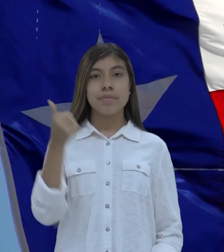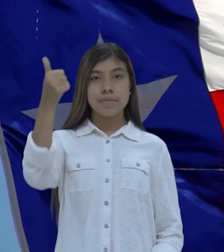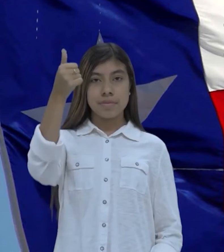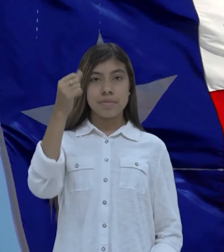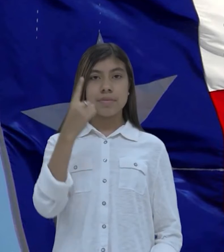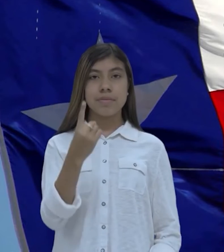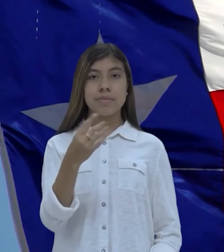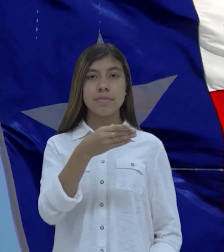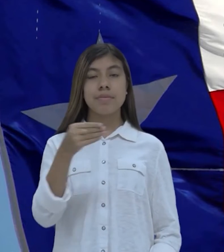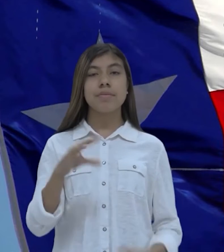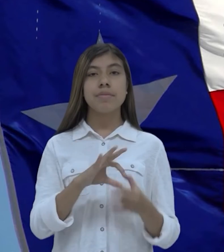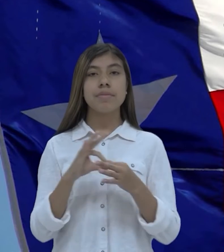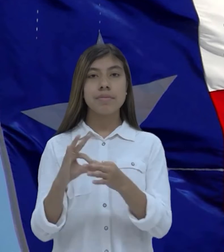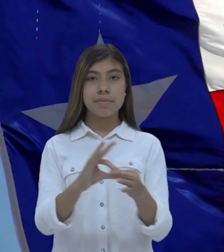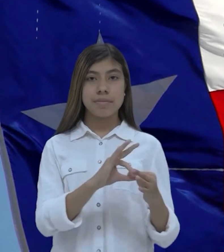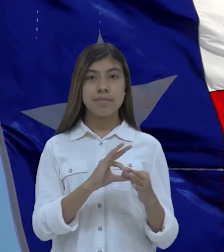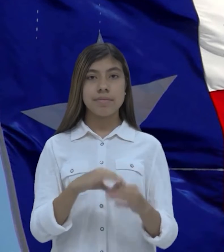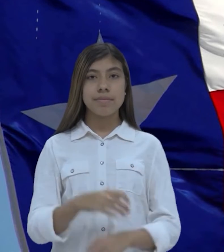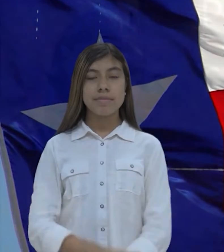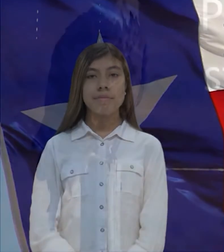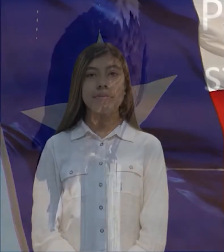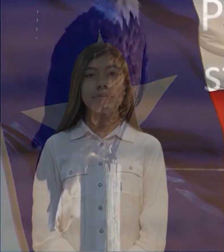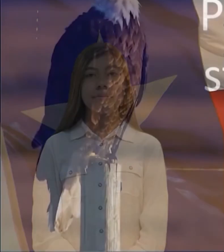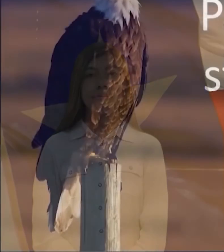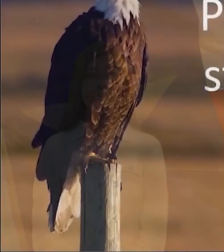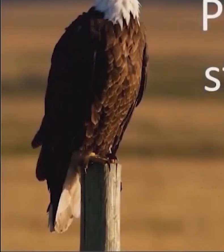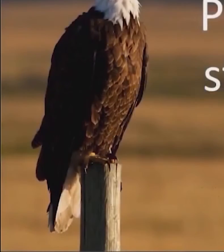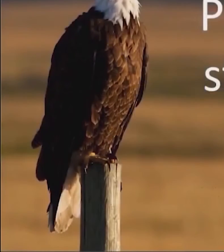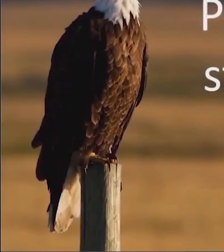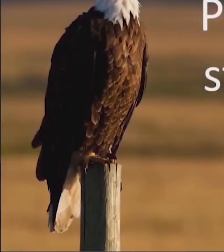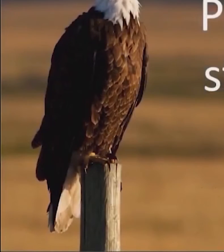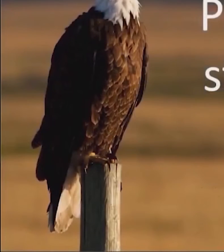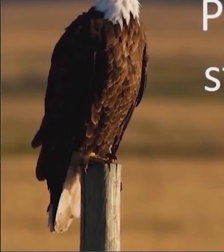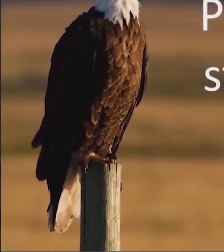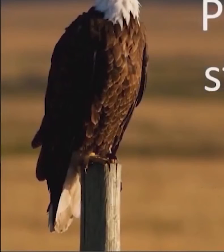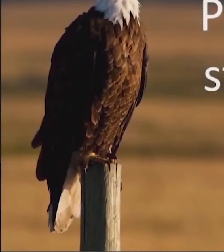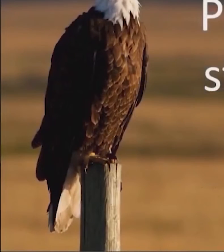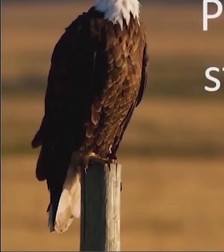God, one and indivisible. Please remain standing for a moment of silence.